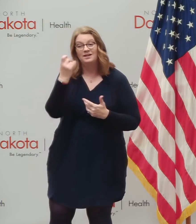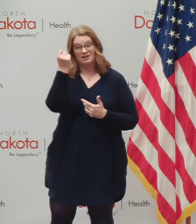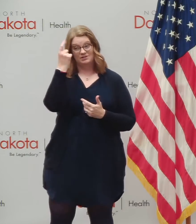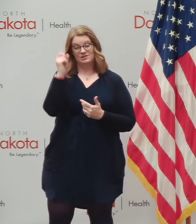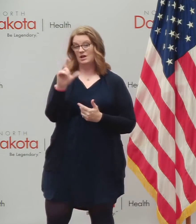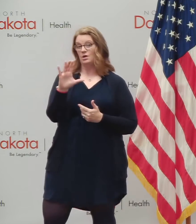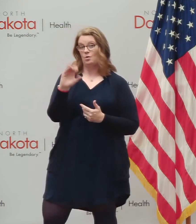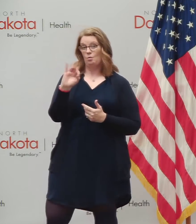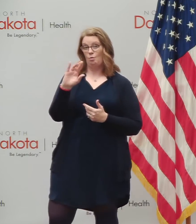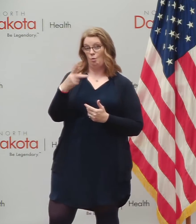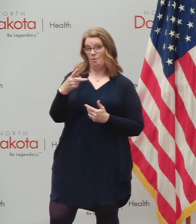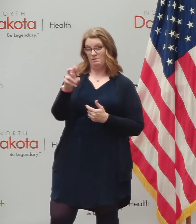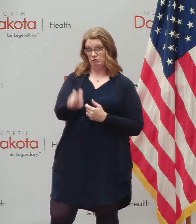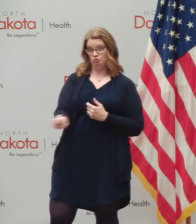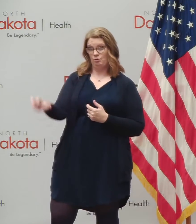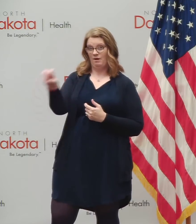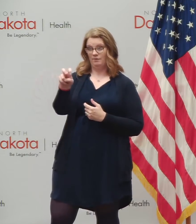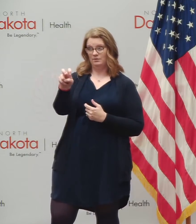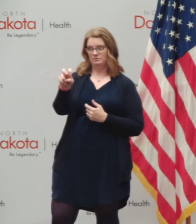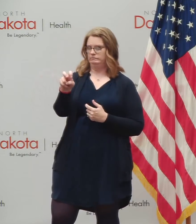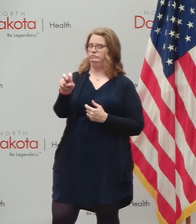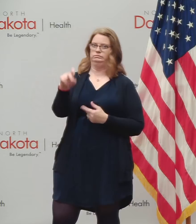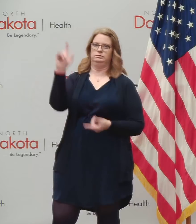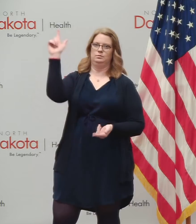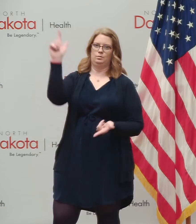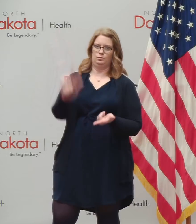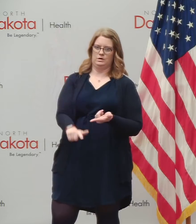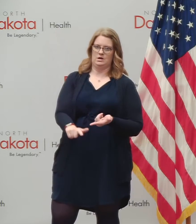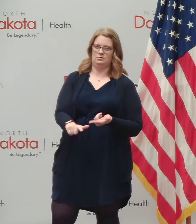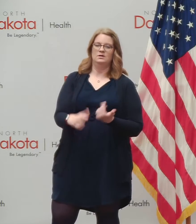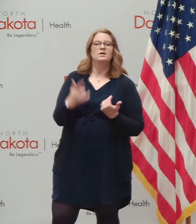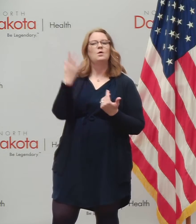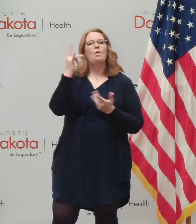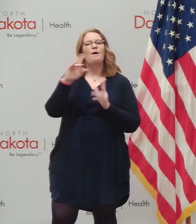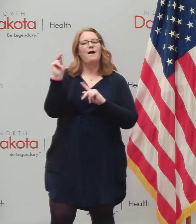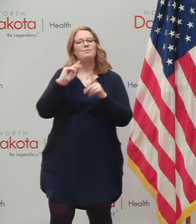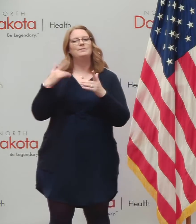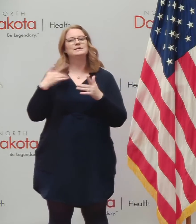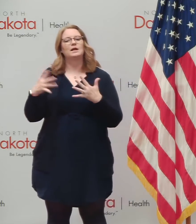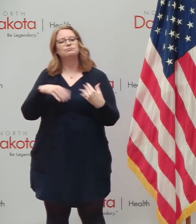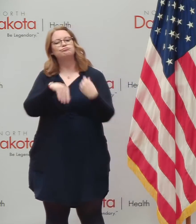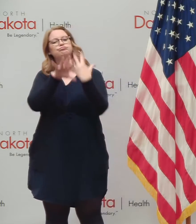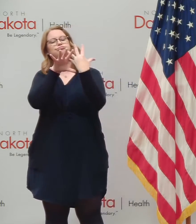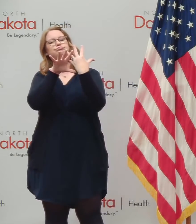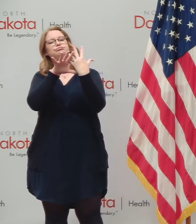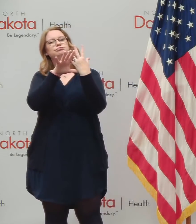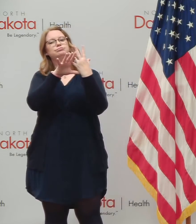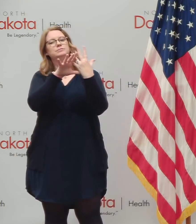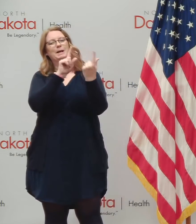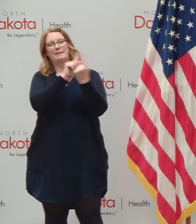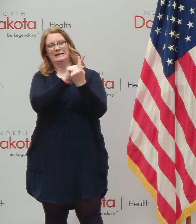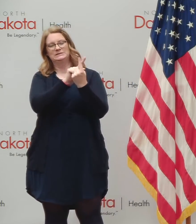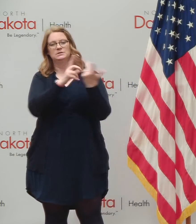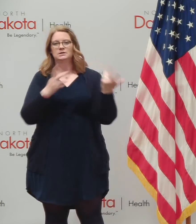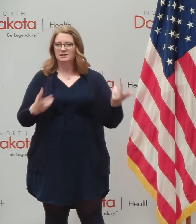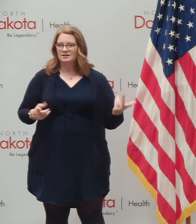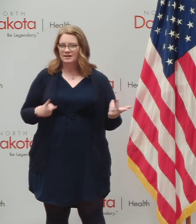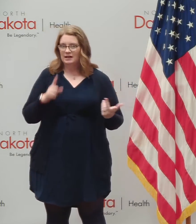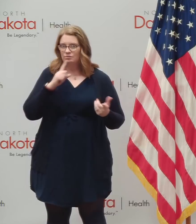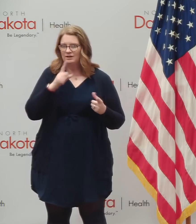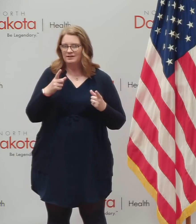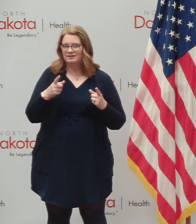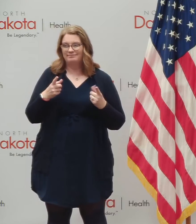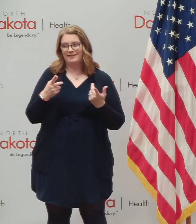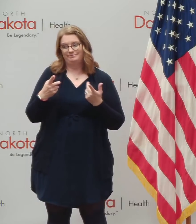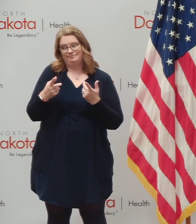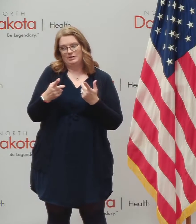are conducting businesses via electronic means. Conferences are way down, and so that's hurt the event